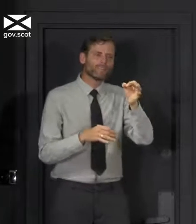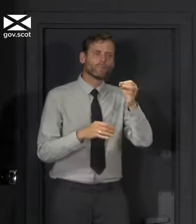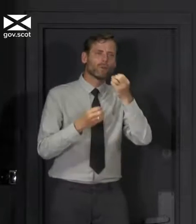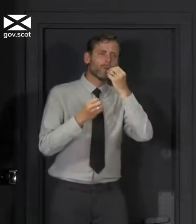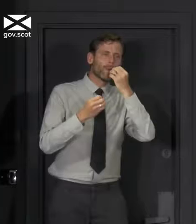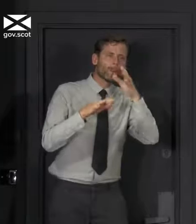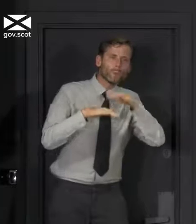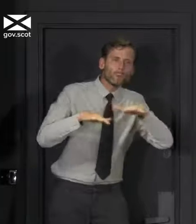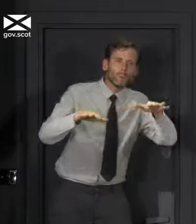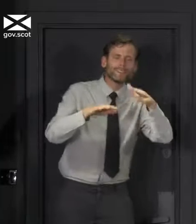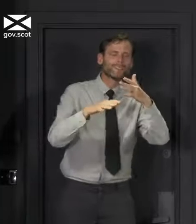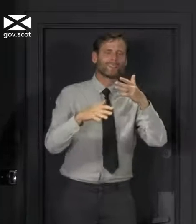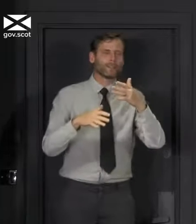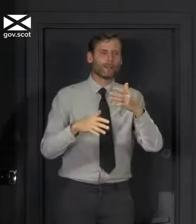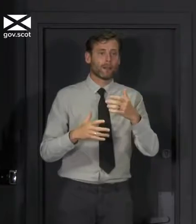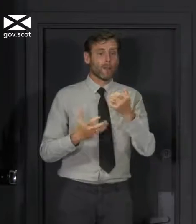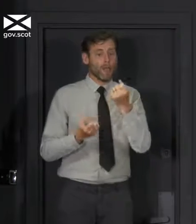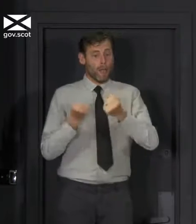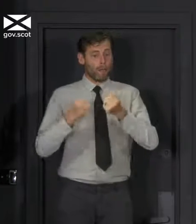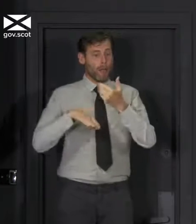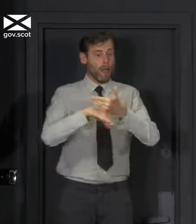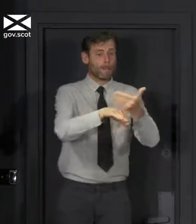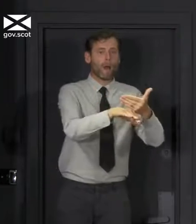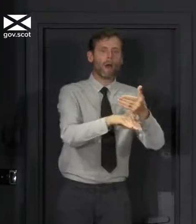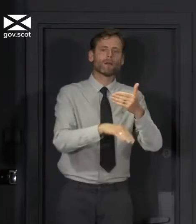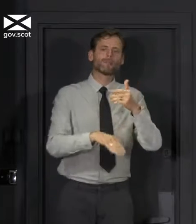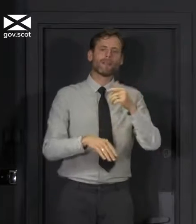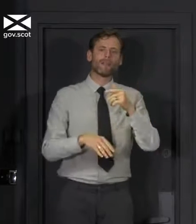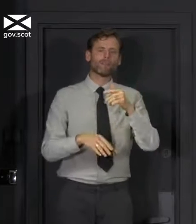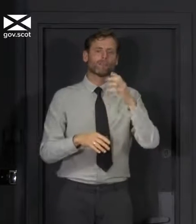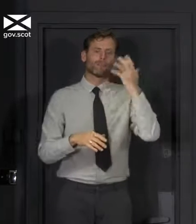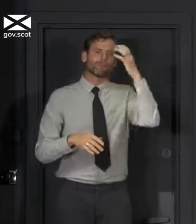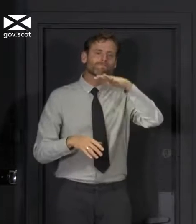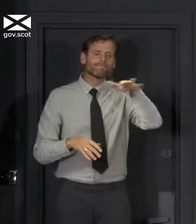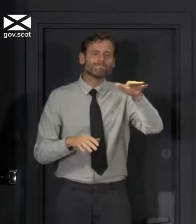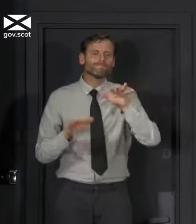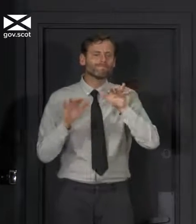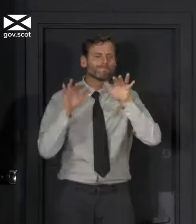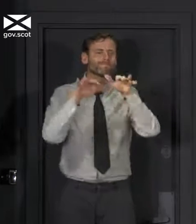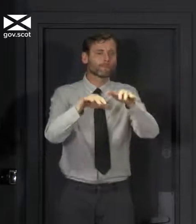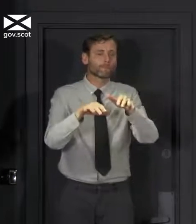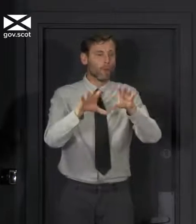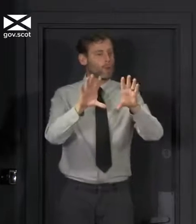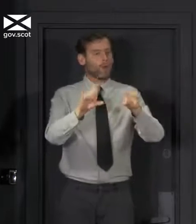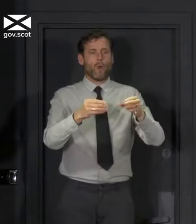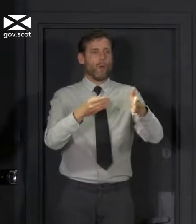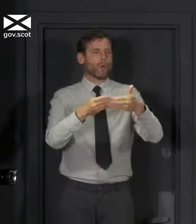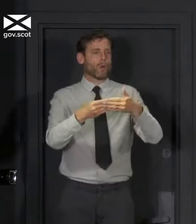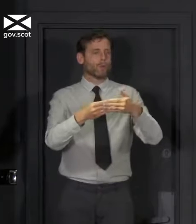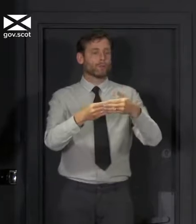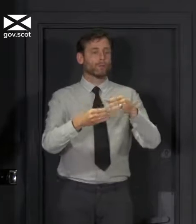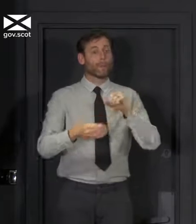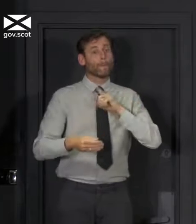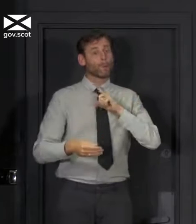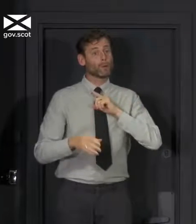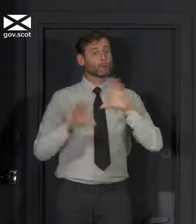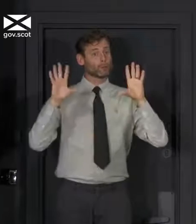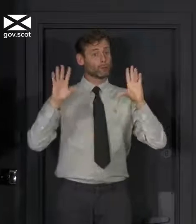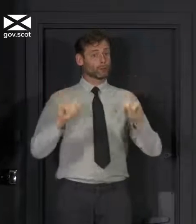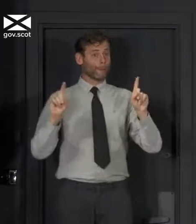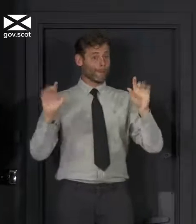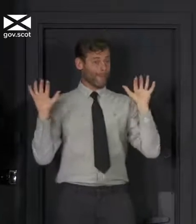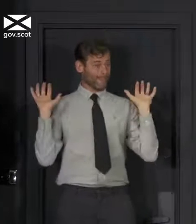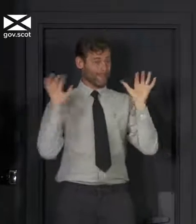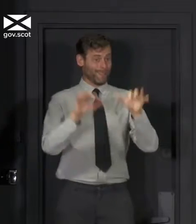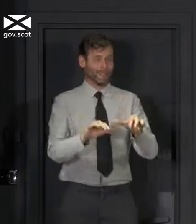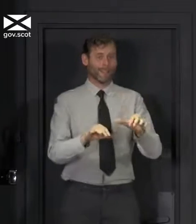Car parks in these locations remain closed. They're closed for a reason, to stop crowding. So please don't ignore